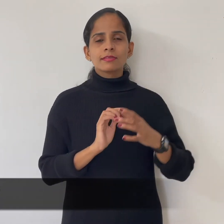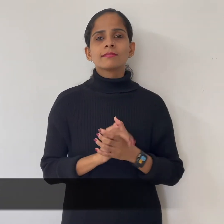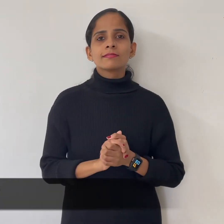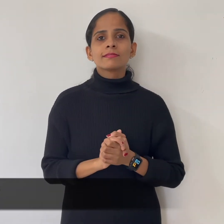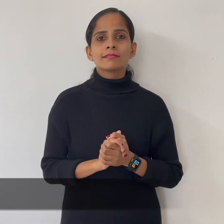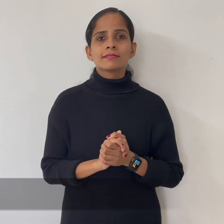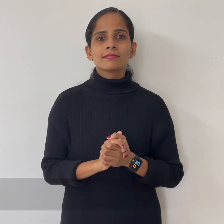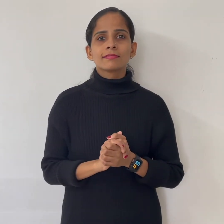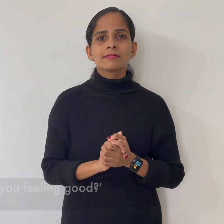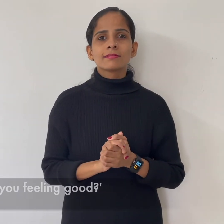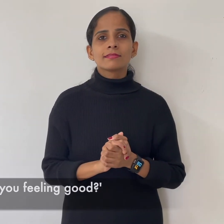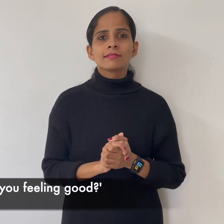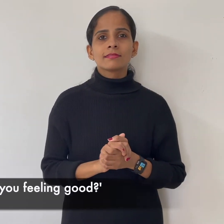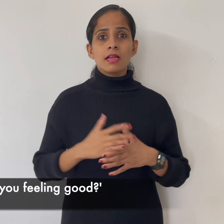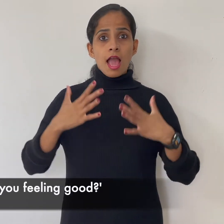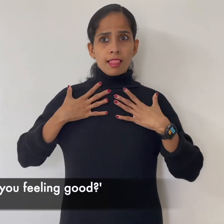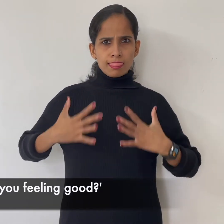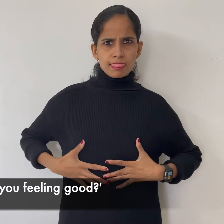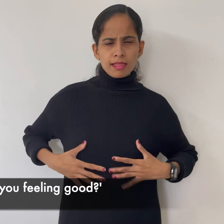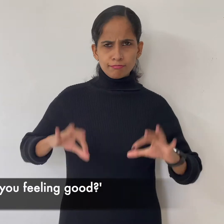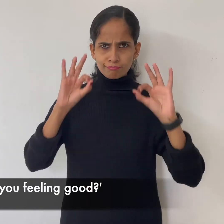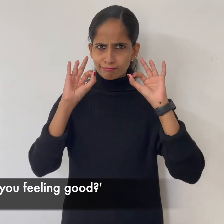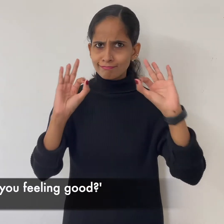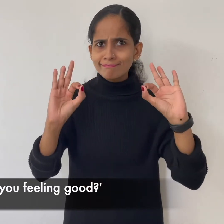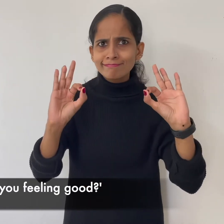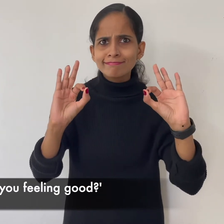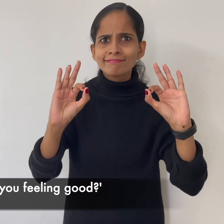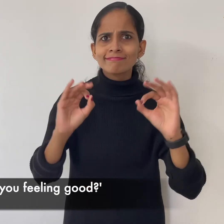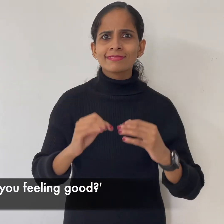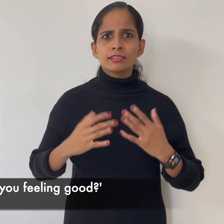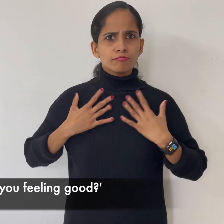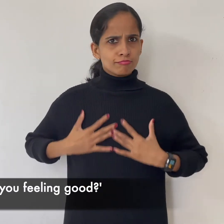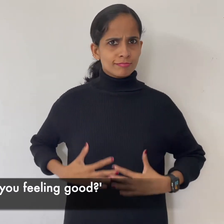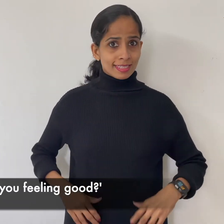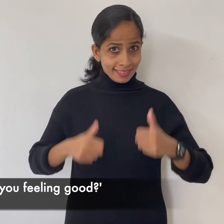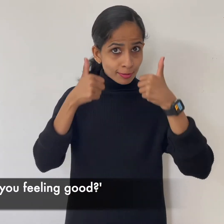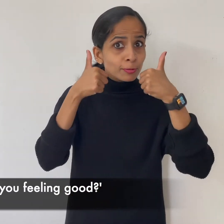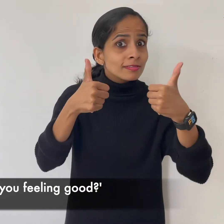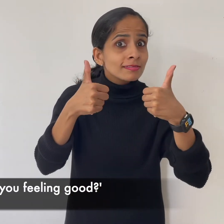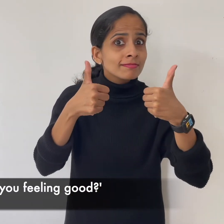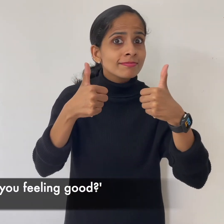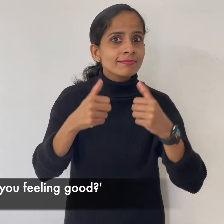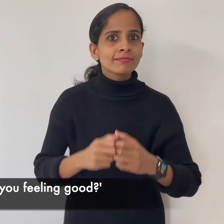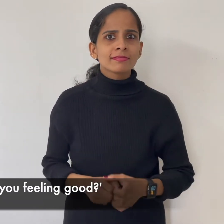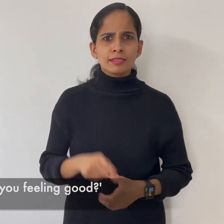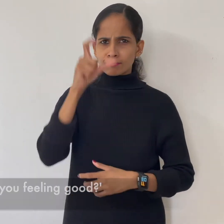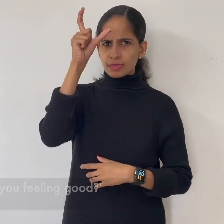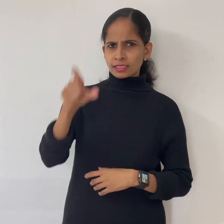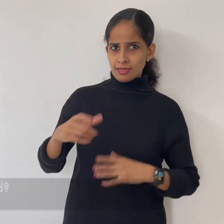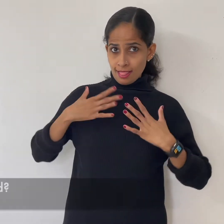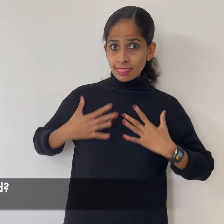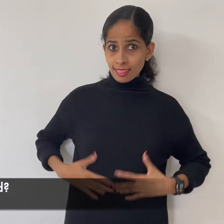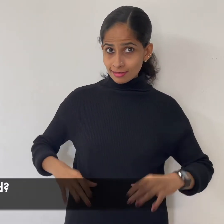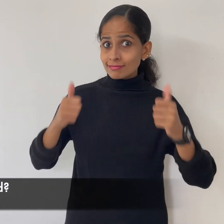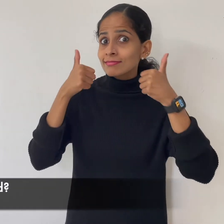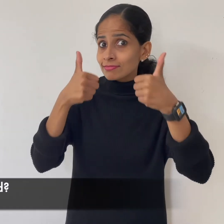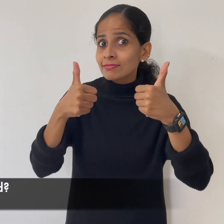Second sentence is, are you okay? Are you feeling good? Is your health good?